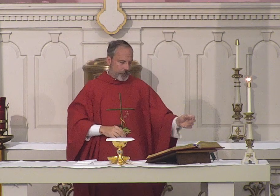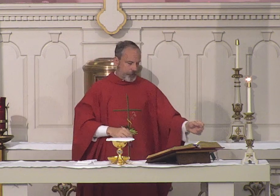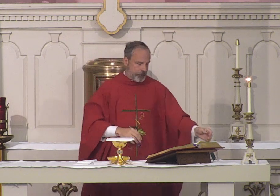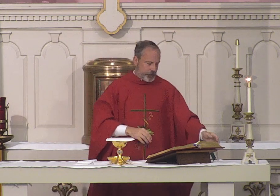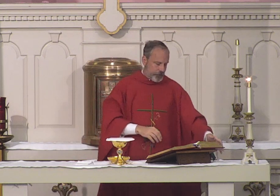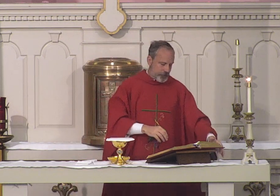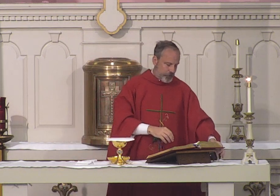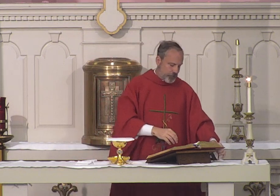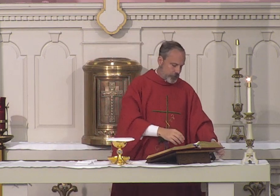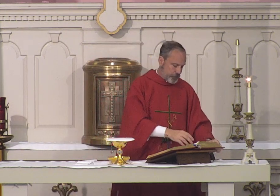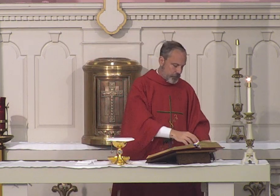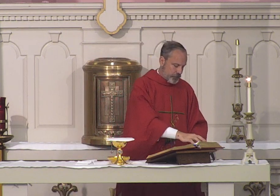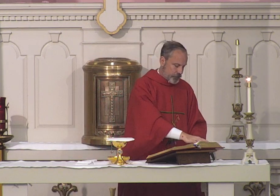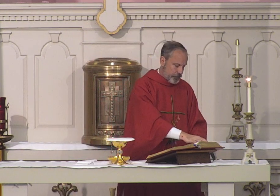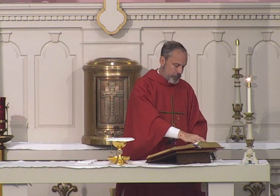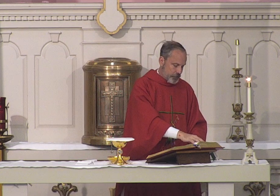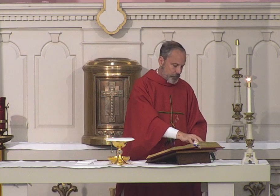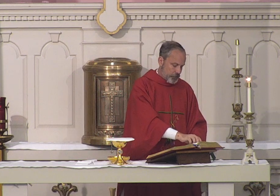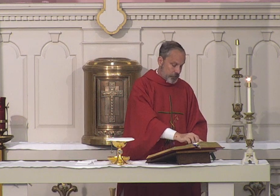Amen.